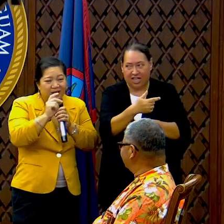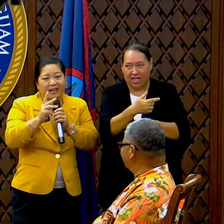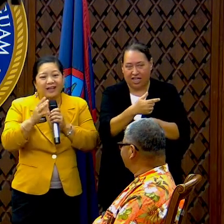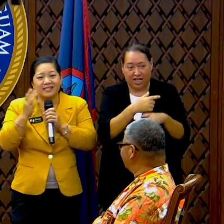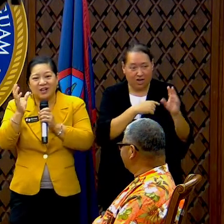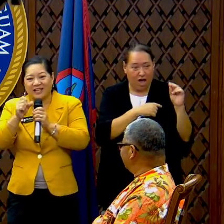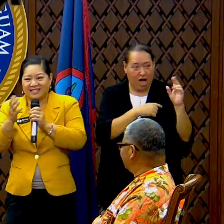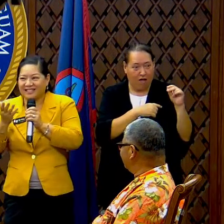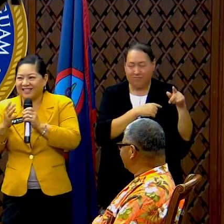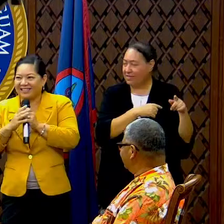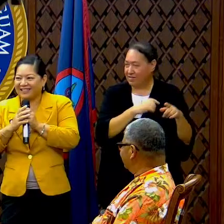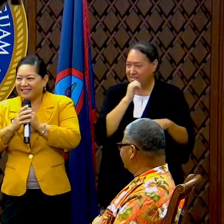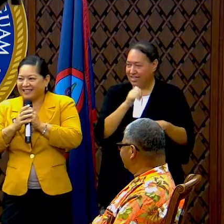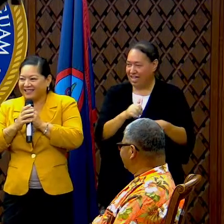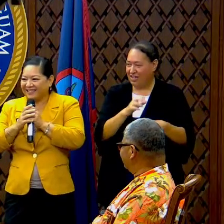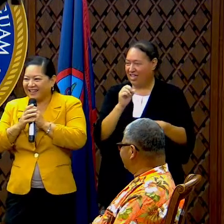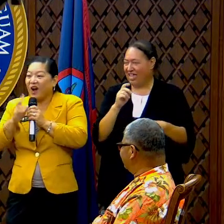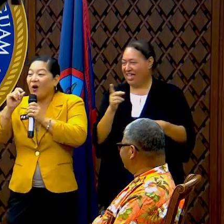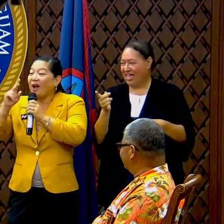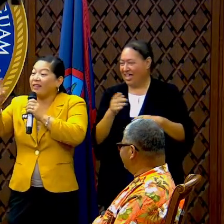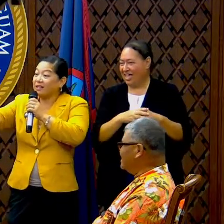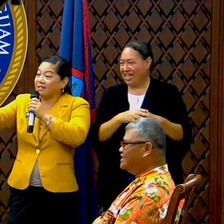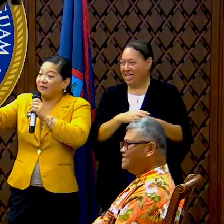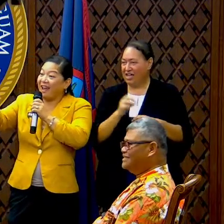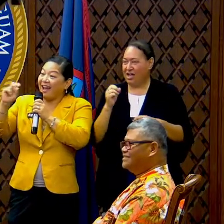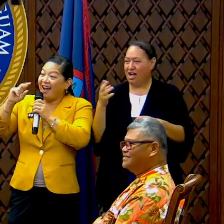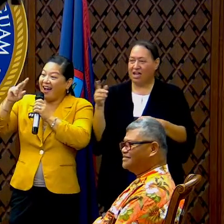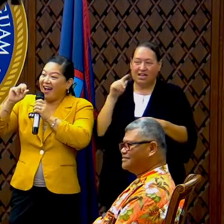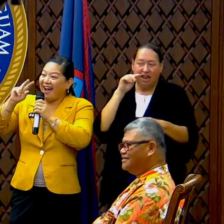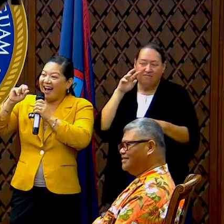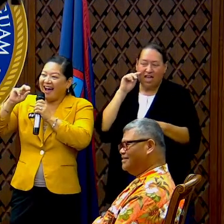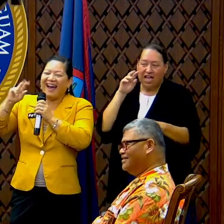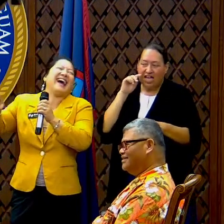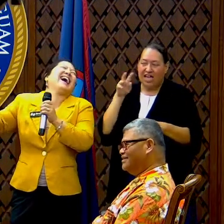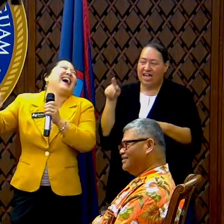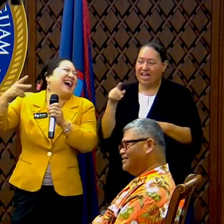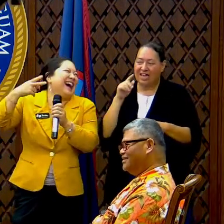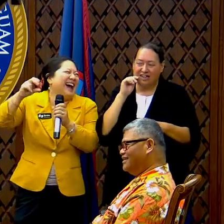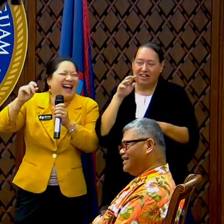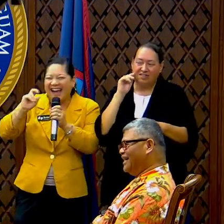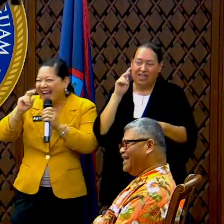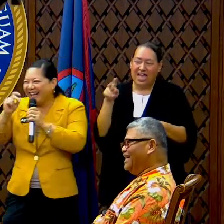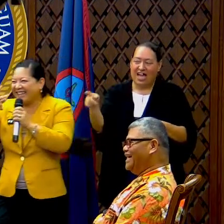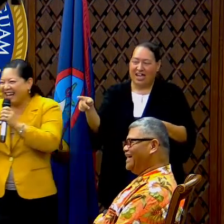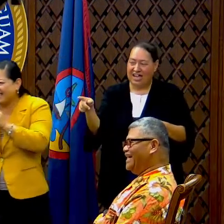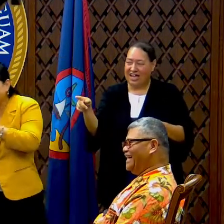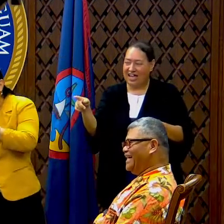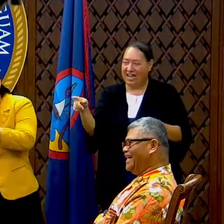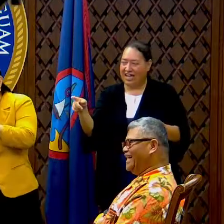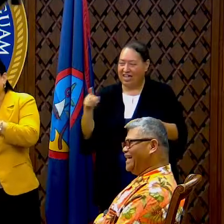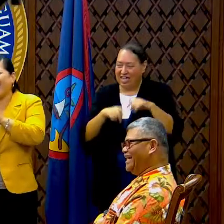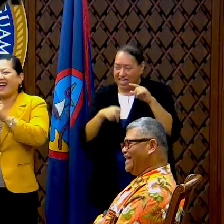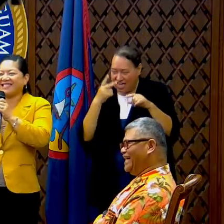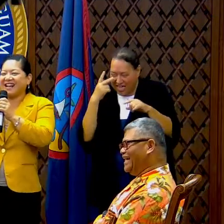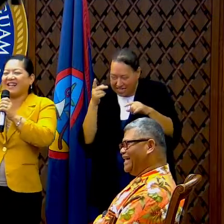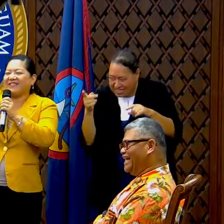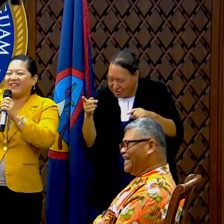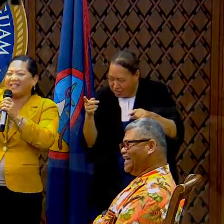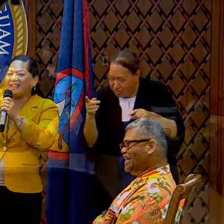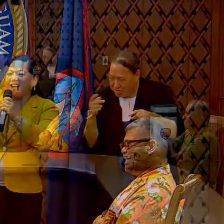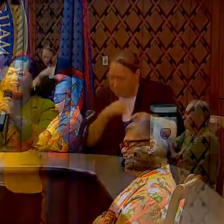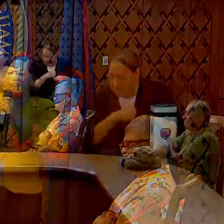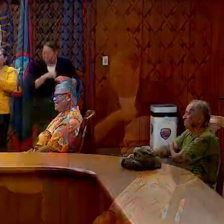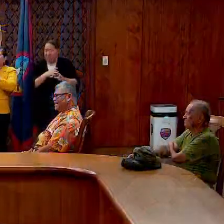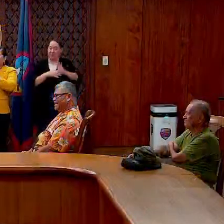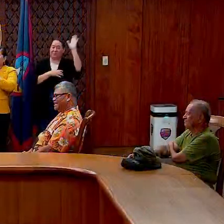No, okay, I guess not. Oh, and there's Nevaeh. We can't see you, Nevaeh. Sorry, Nevaeh,